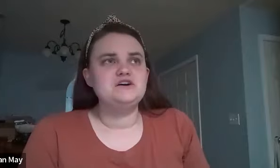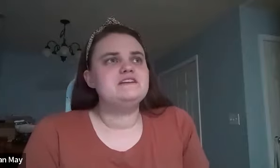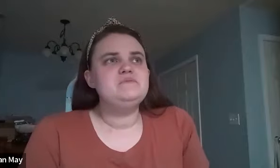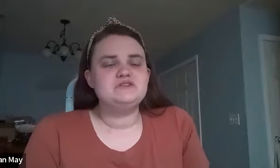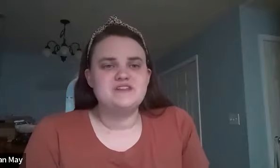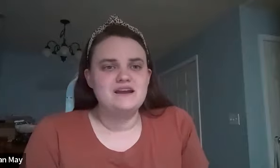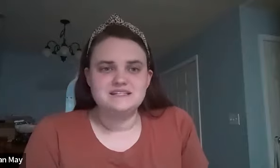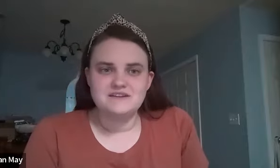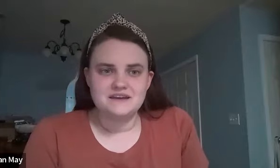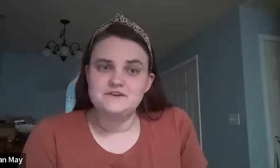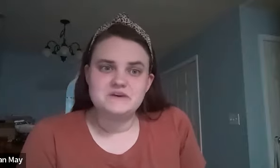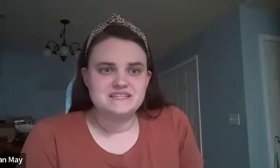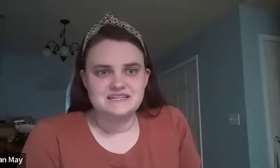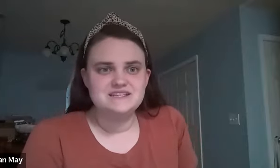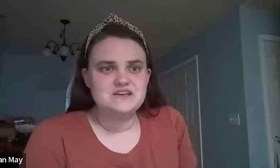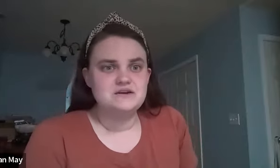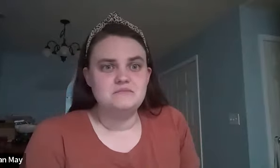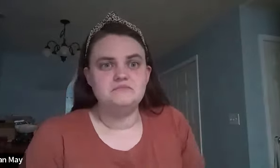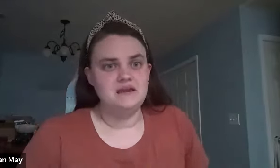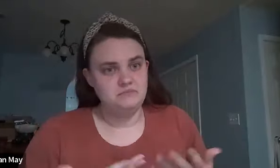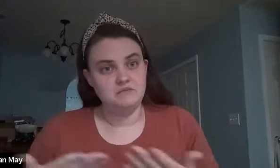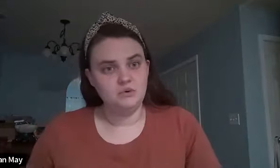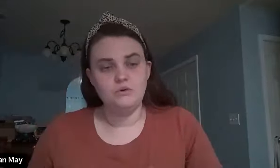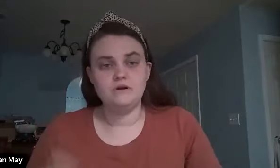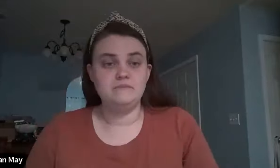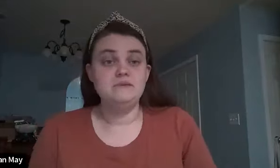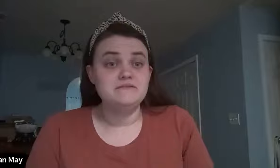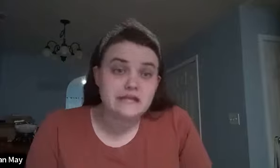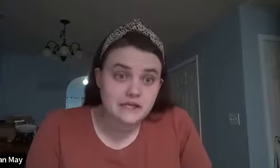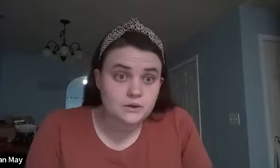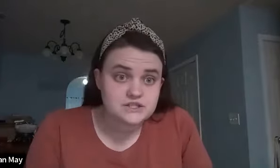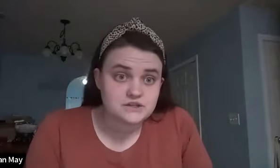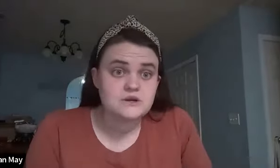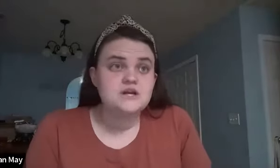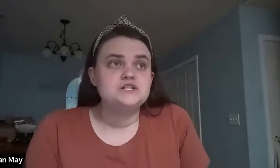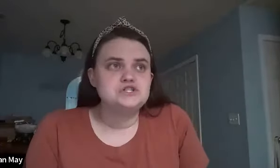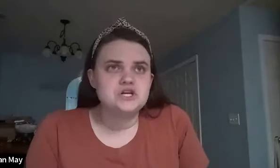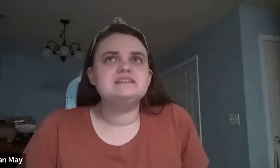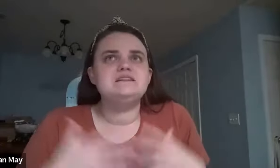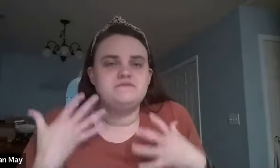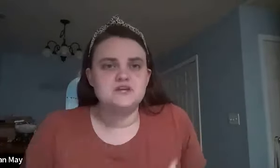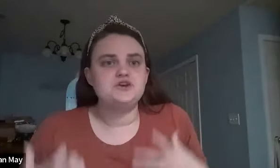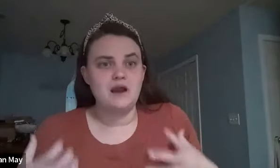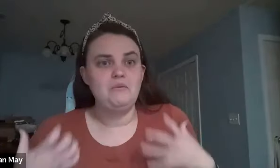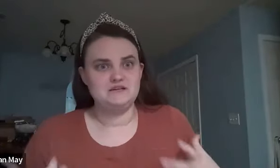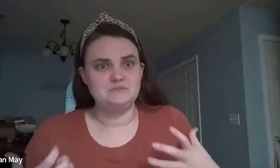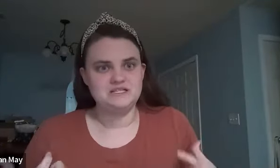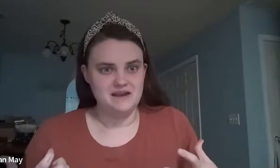give them their sign until like a few months into them like being born, and maybe even a year or two, just to figure out what's their